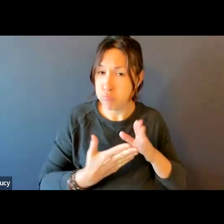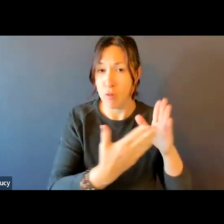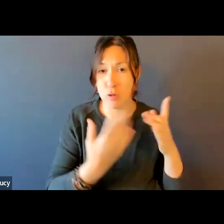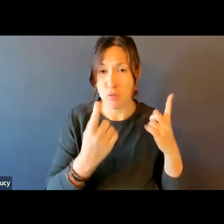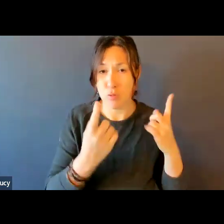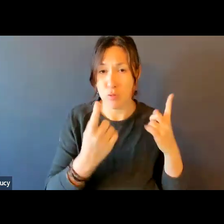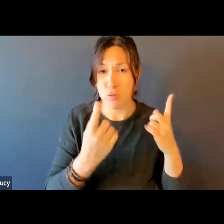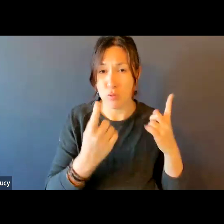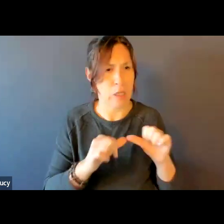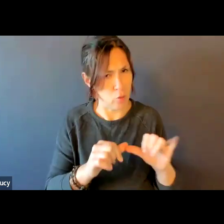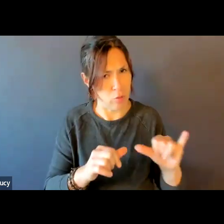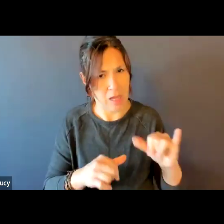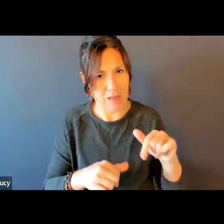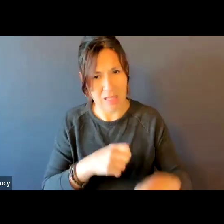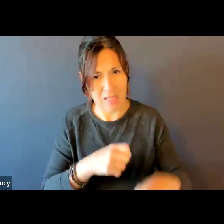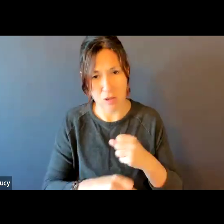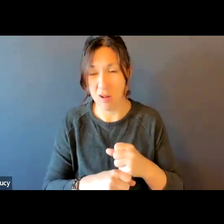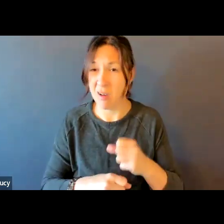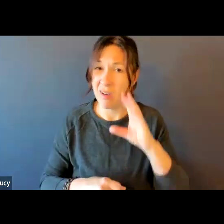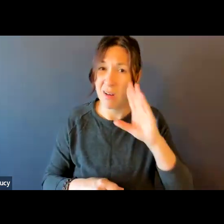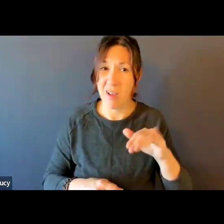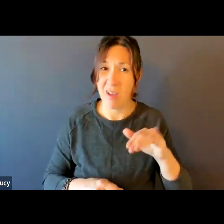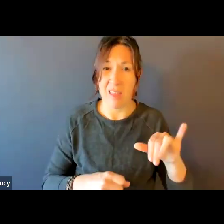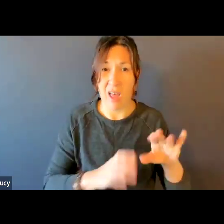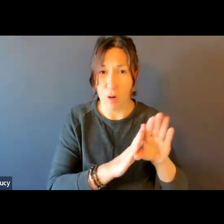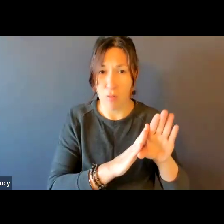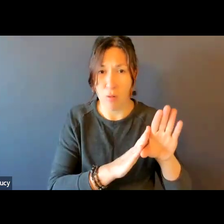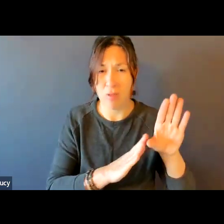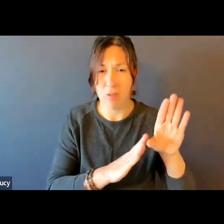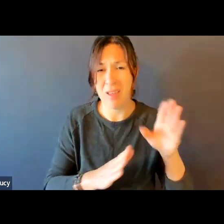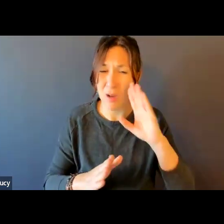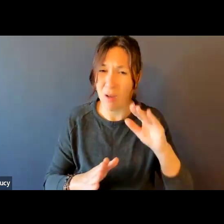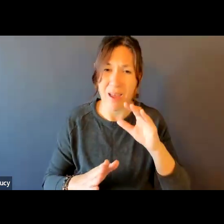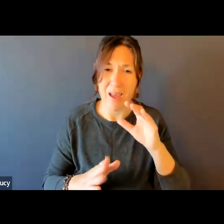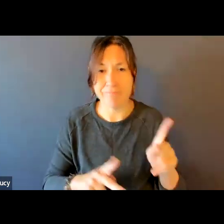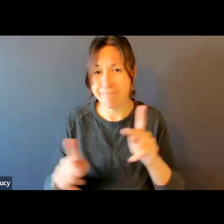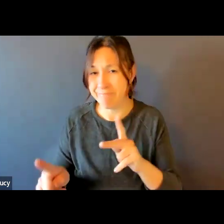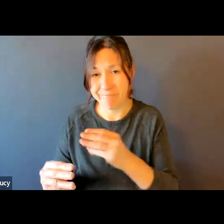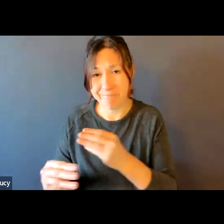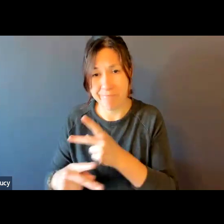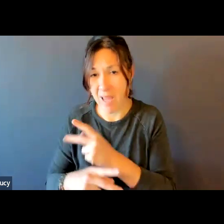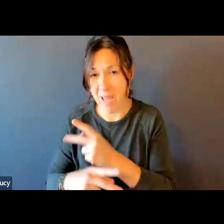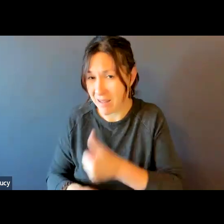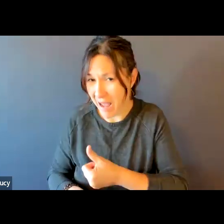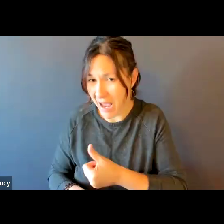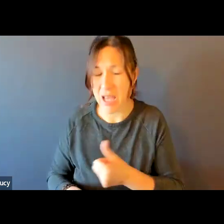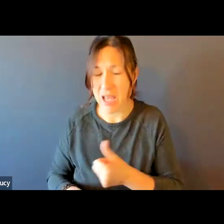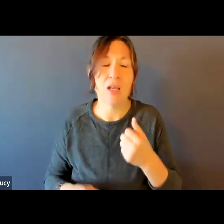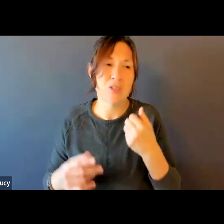us, we can see that the same growth is not yet happening in math, and that is an area of focus for us this